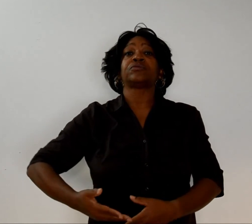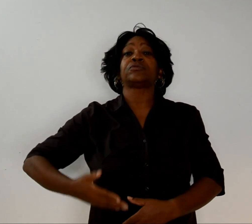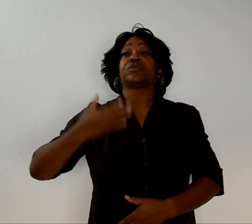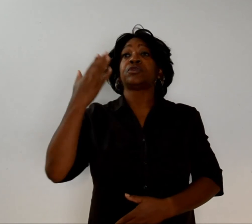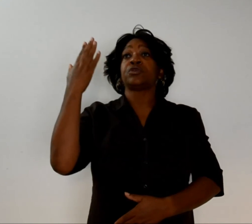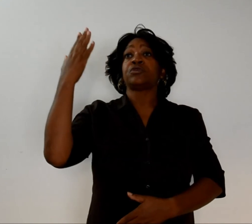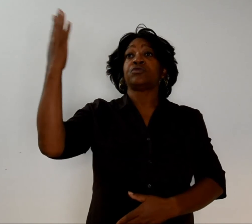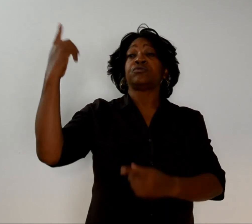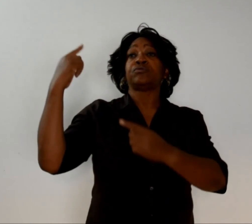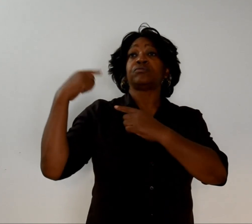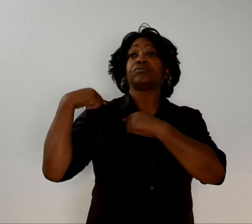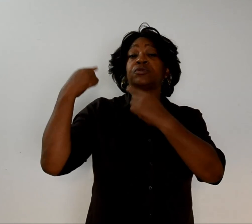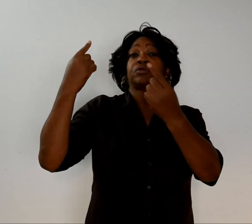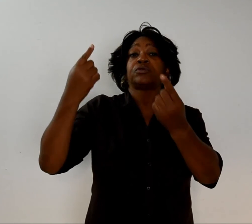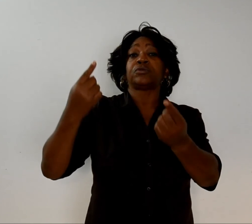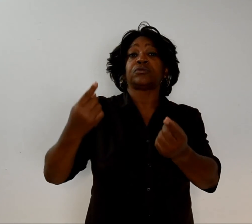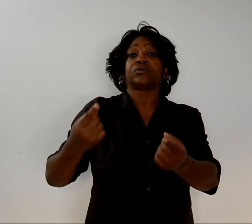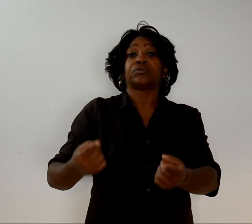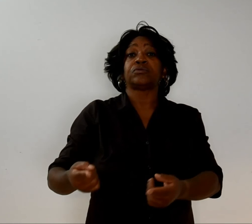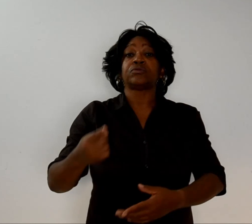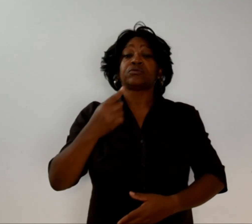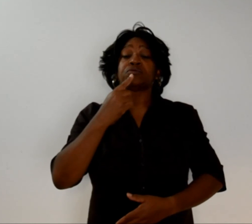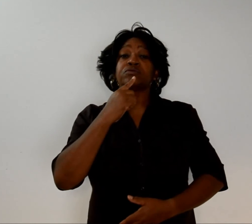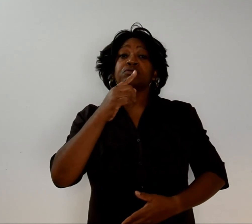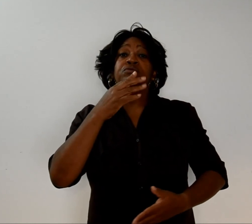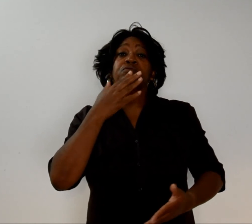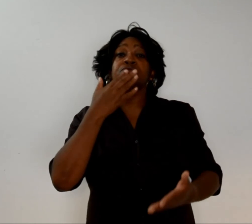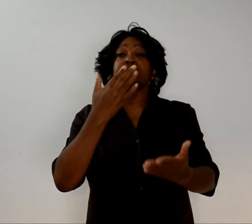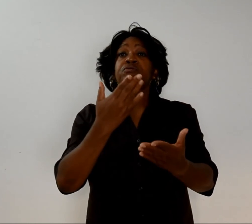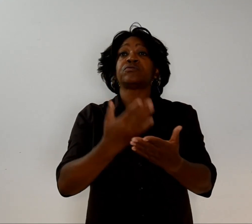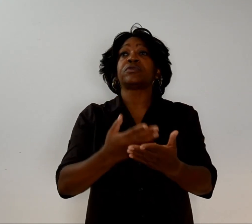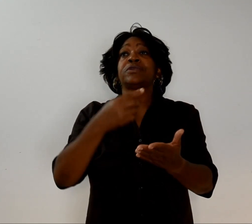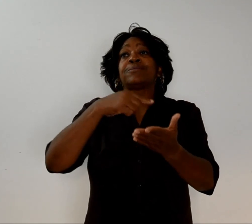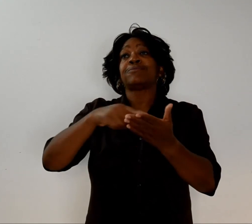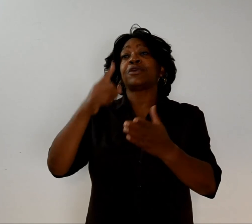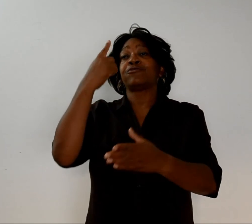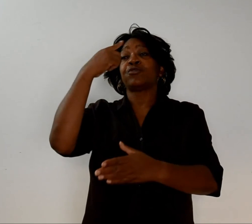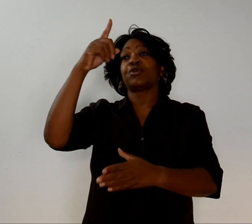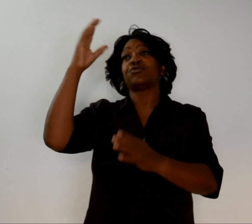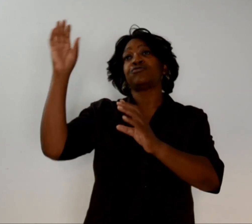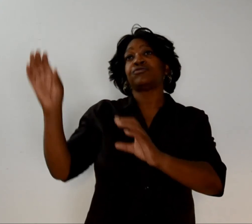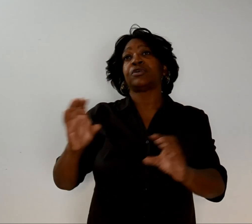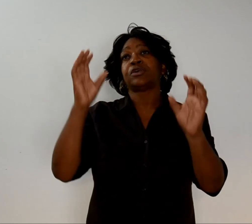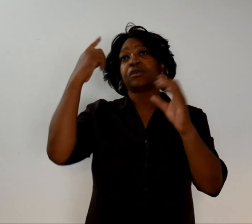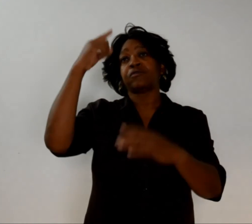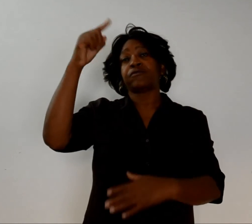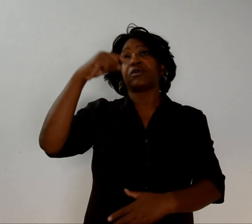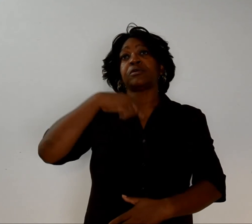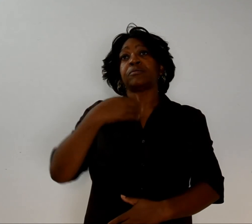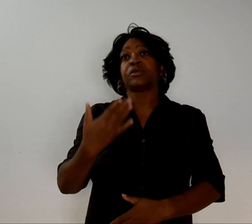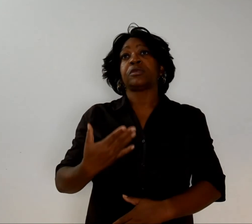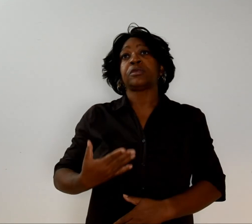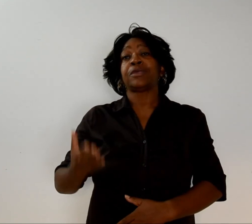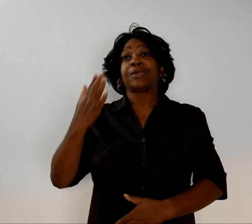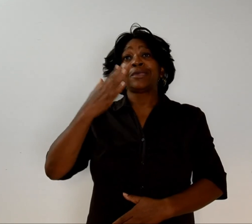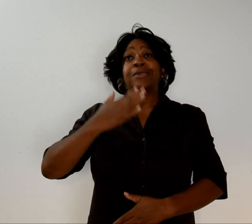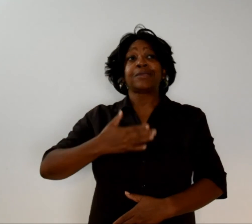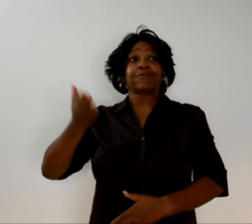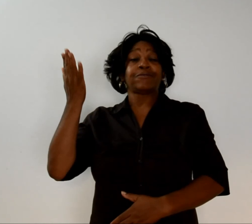Lord, for what you've done for me. How you loose my shackles,